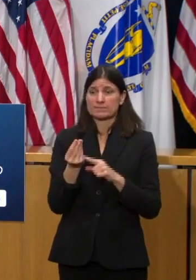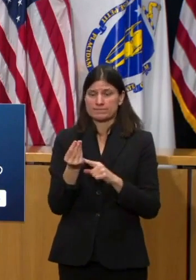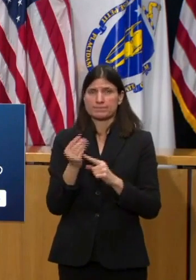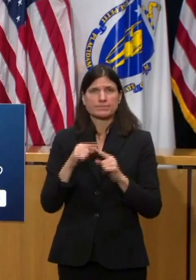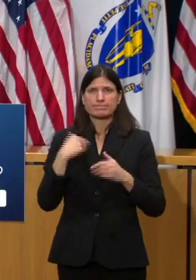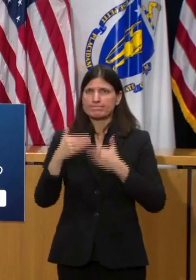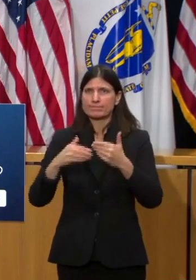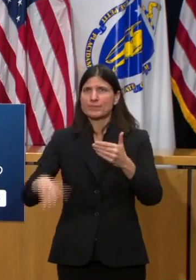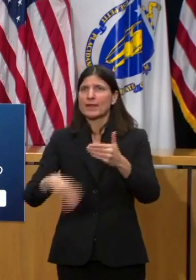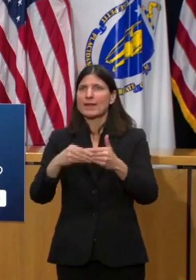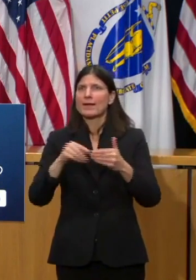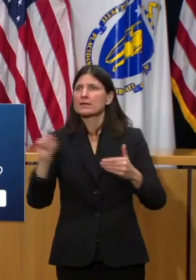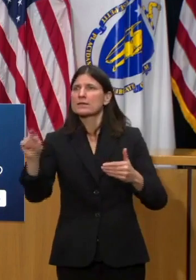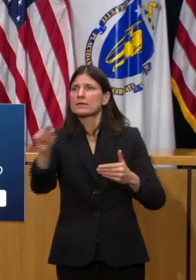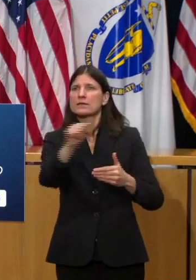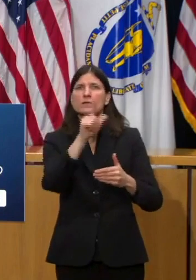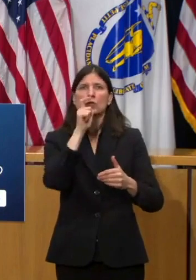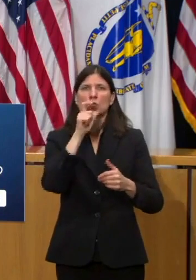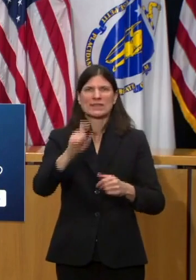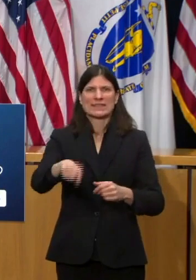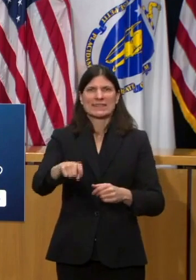could be. And it took longer.